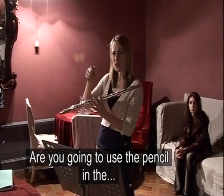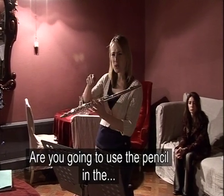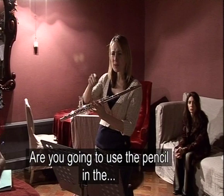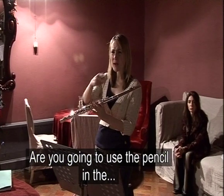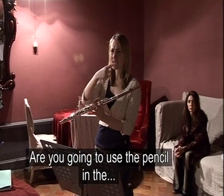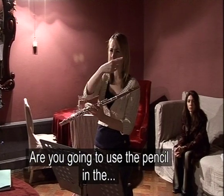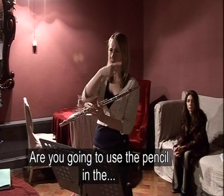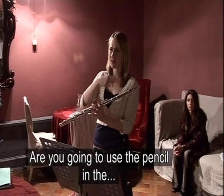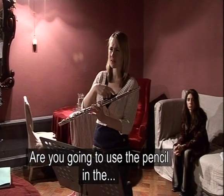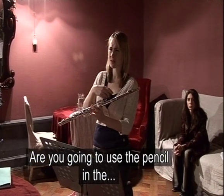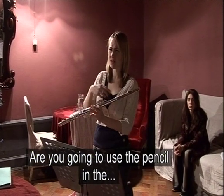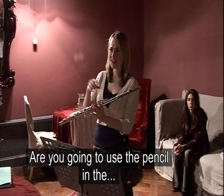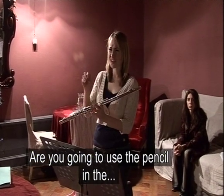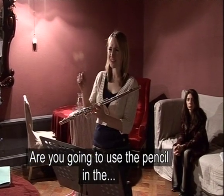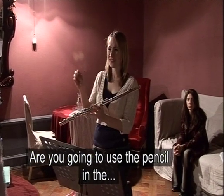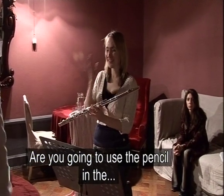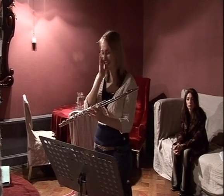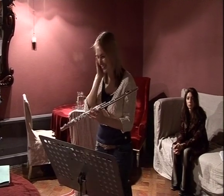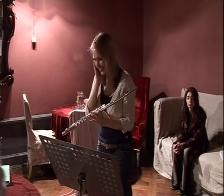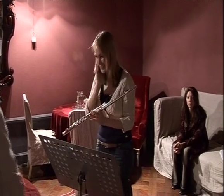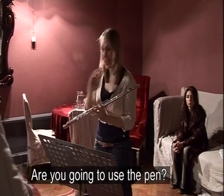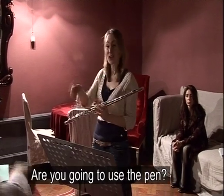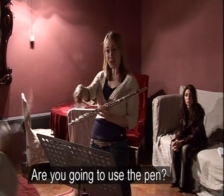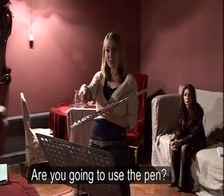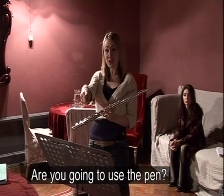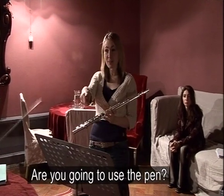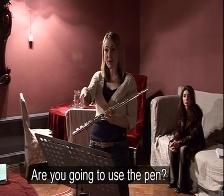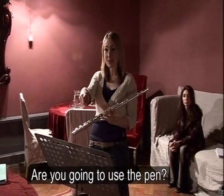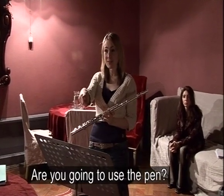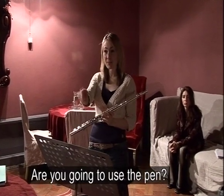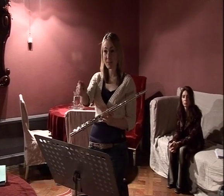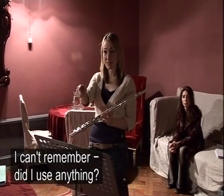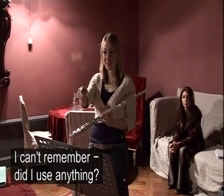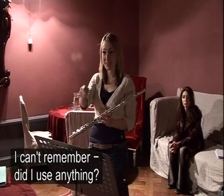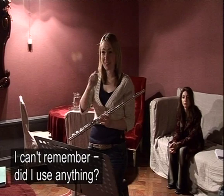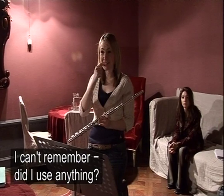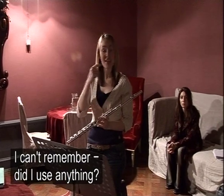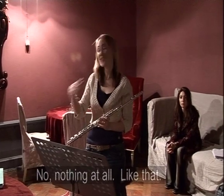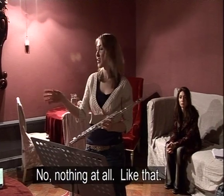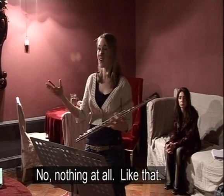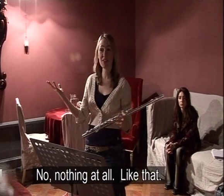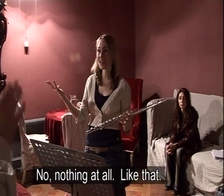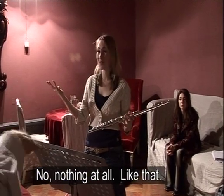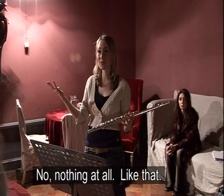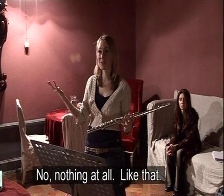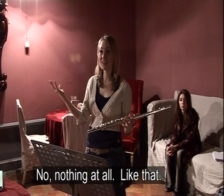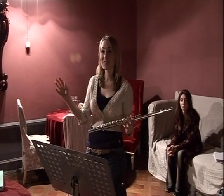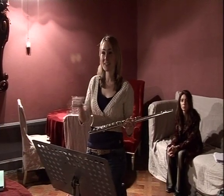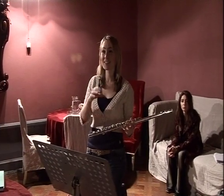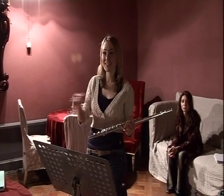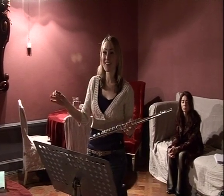Are you going to move the pendulum in the do? Are you going to move the band? I can't remember. Did I use anything? No, nothing at